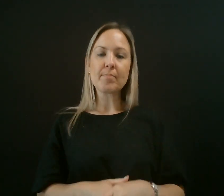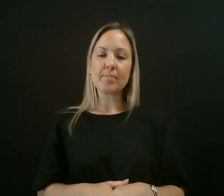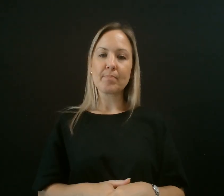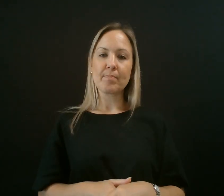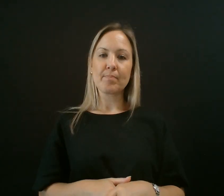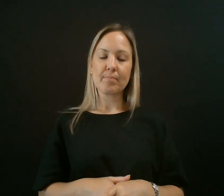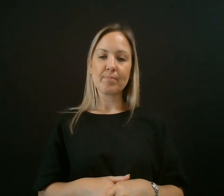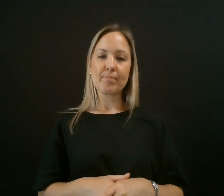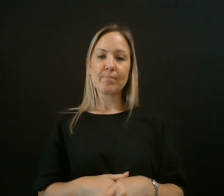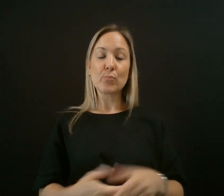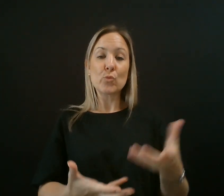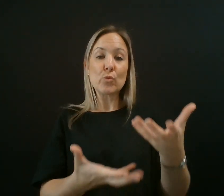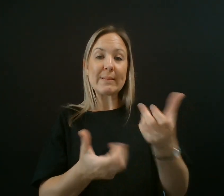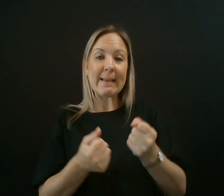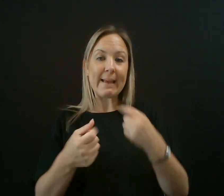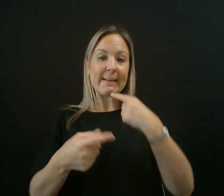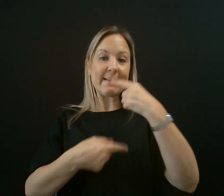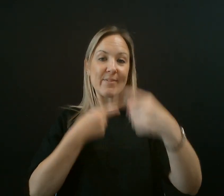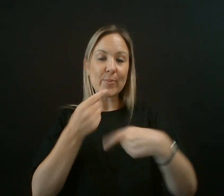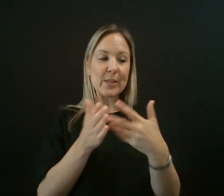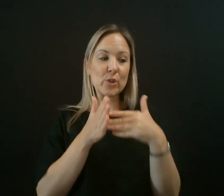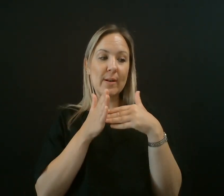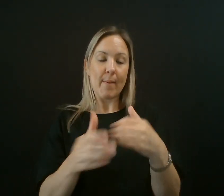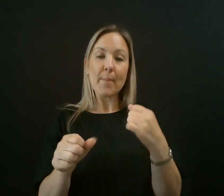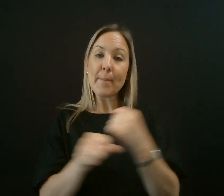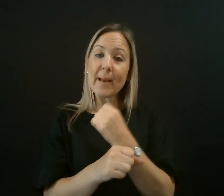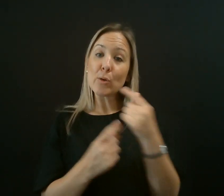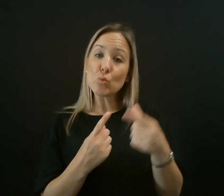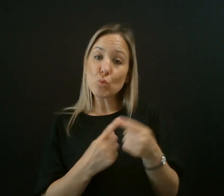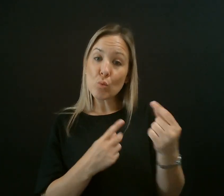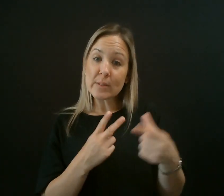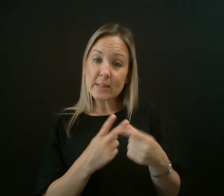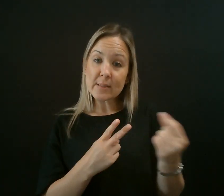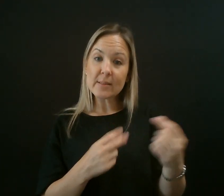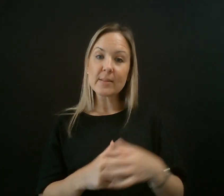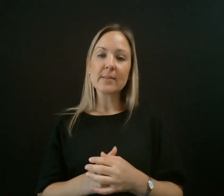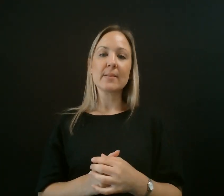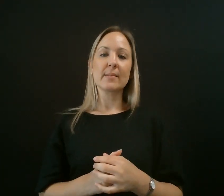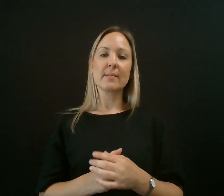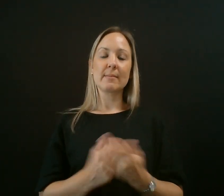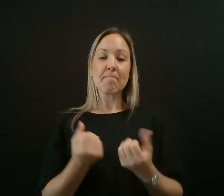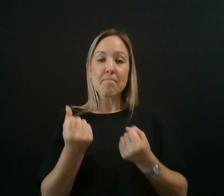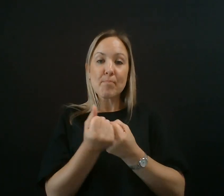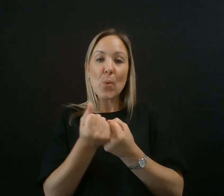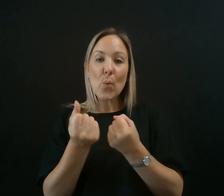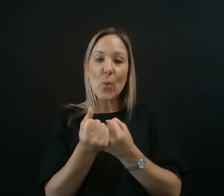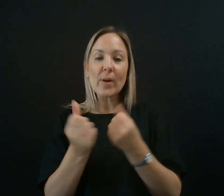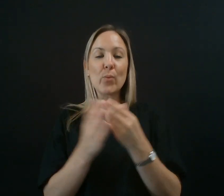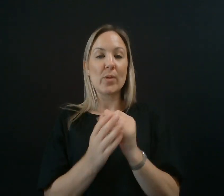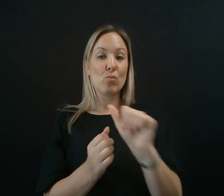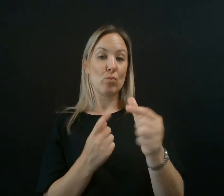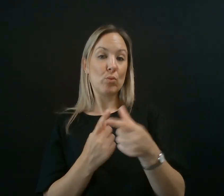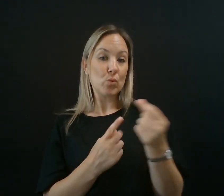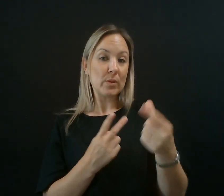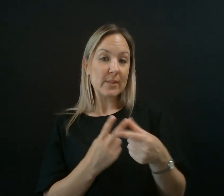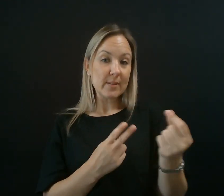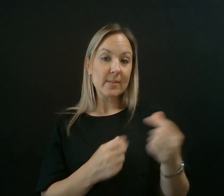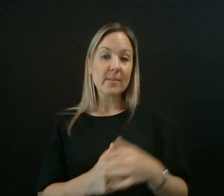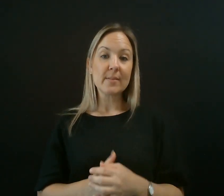to get information to help you make choices, to be supported in the choices you make,